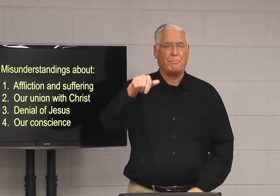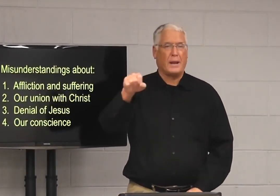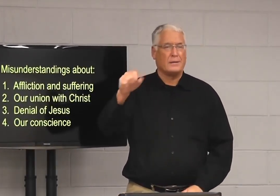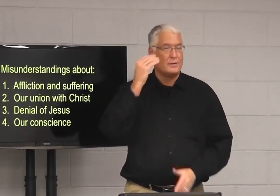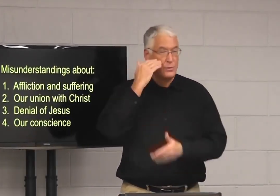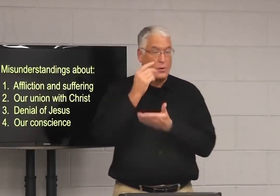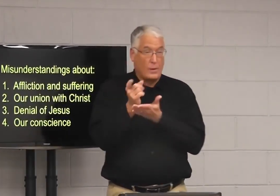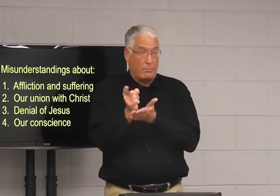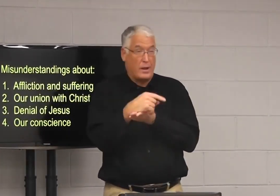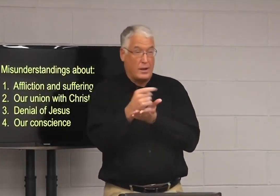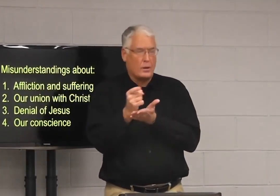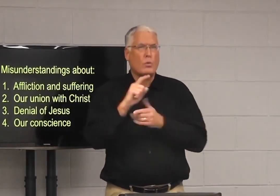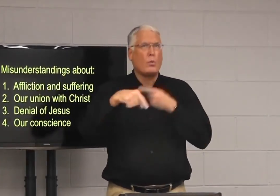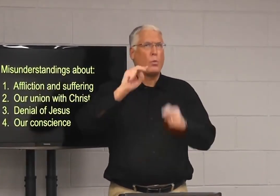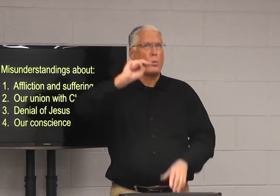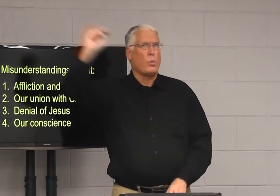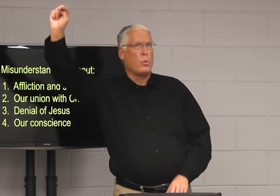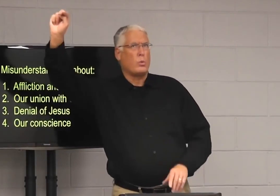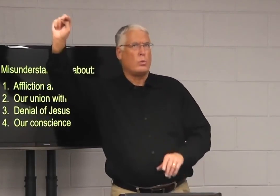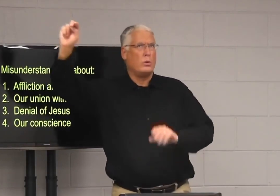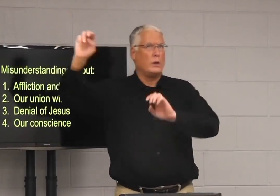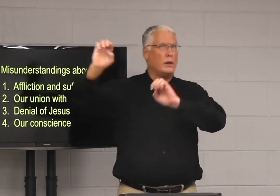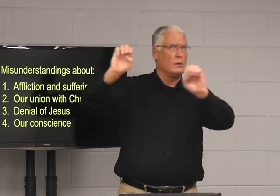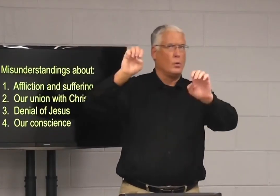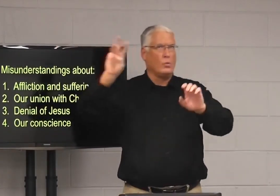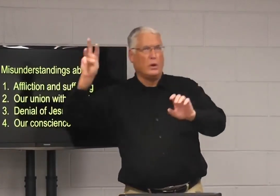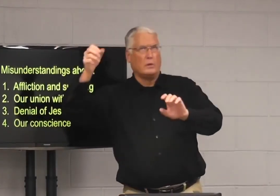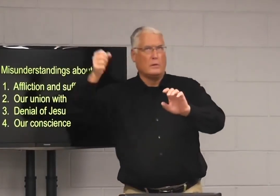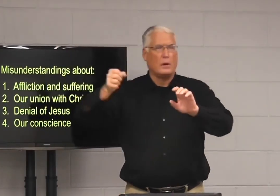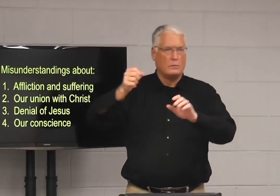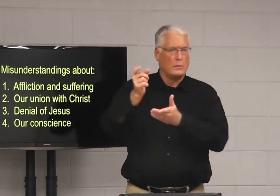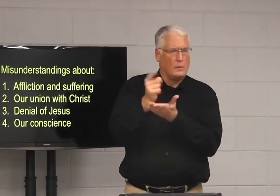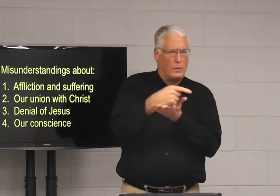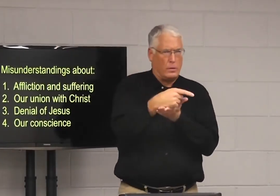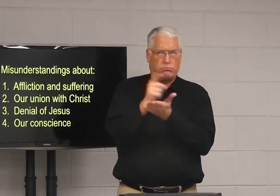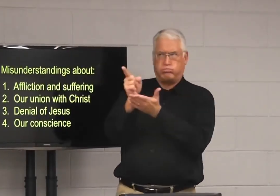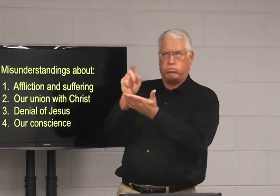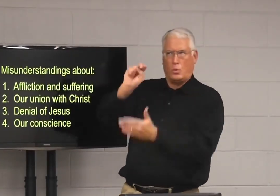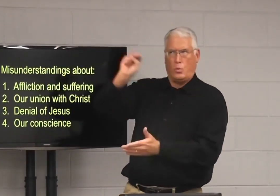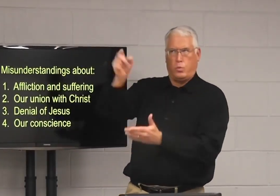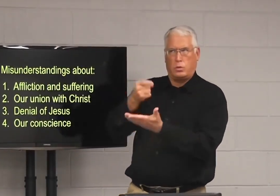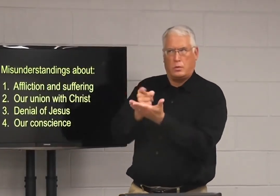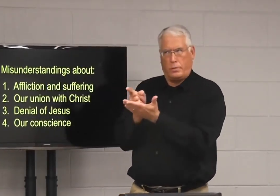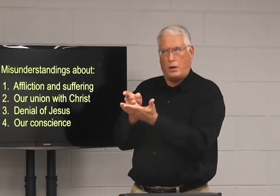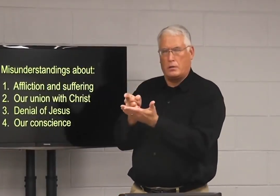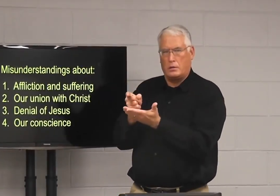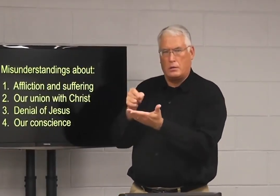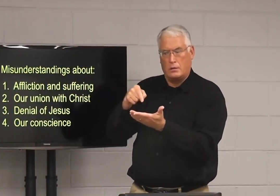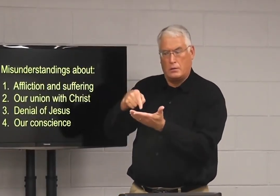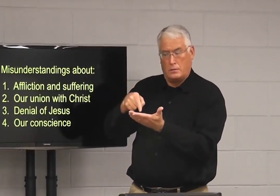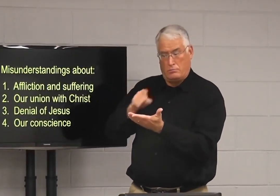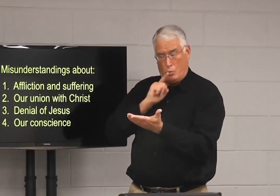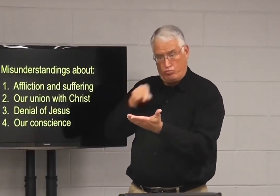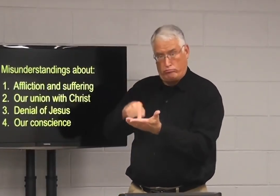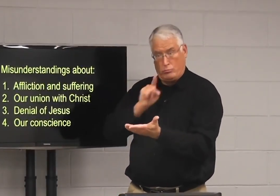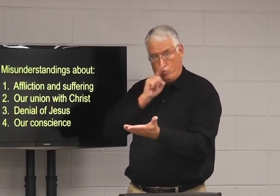your compass. You know, if you're going to go north, east, west, south, the compass, you follow the